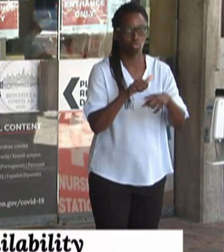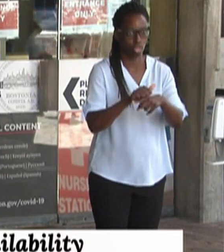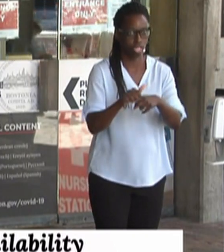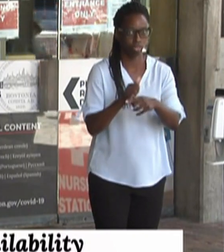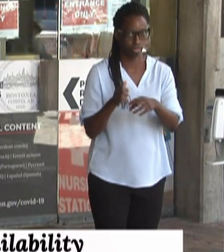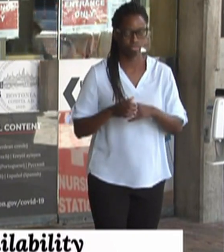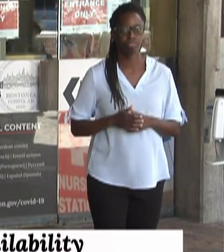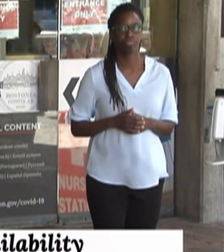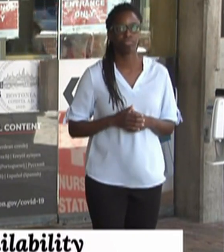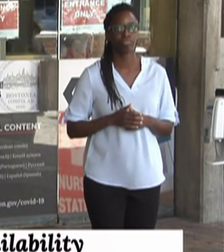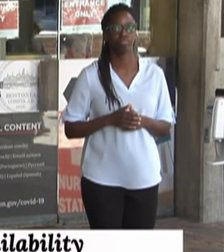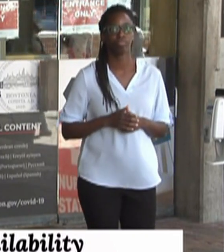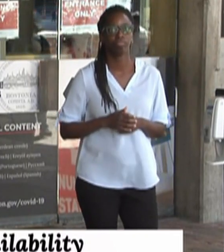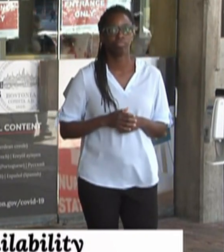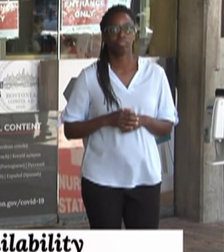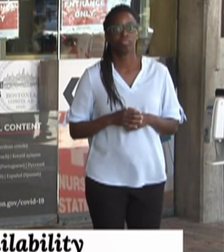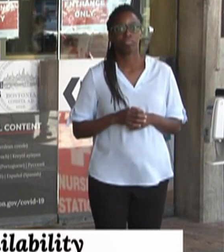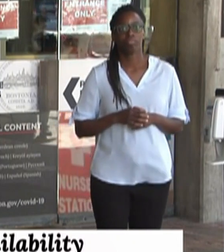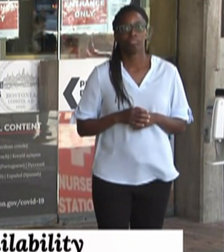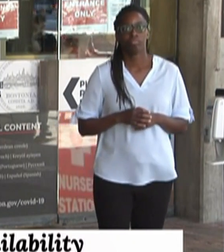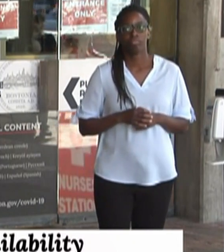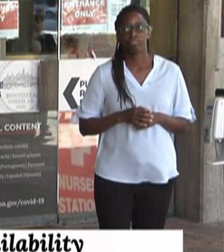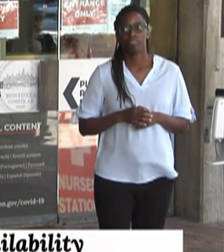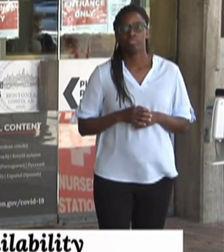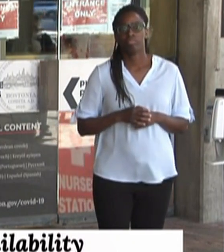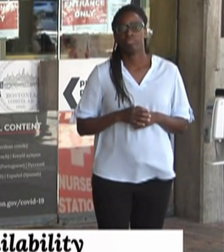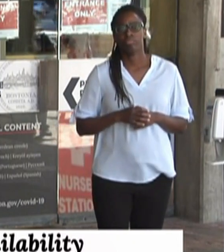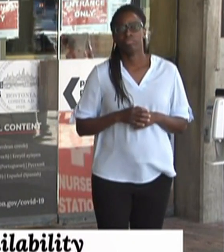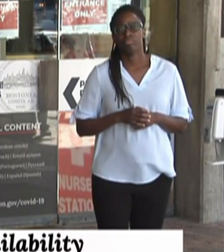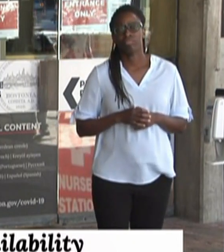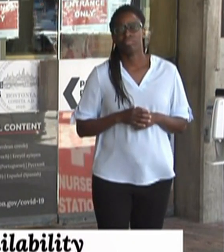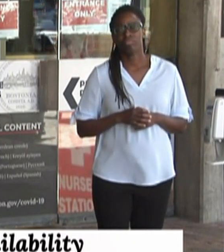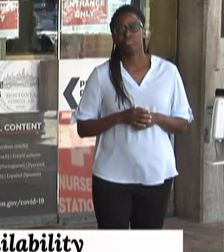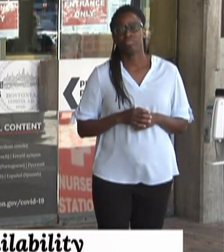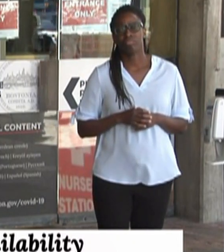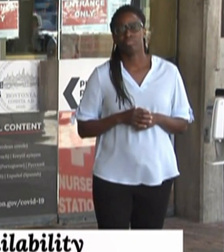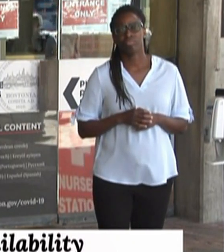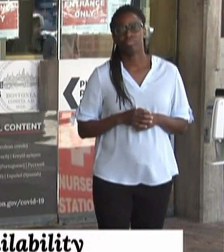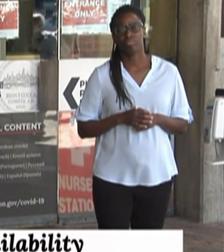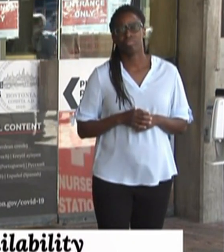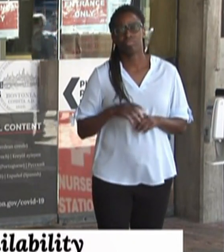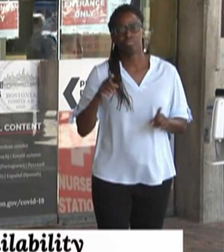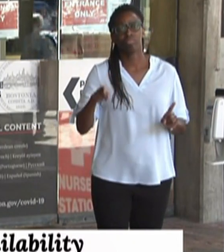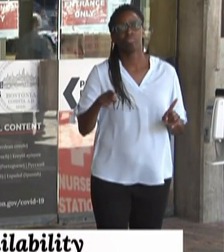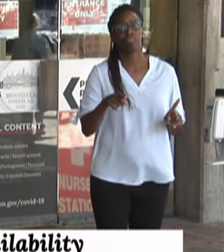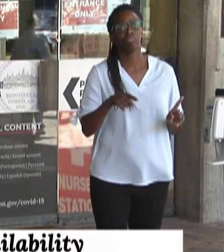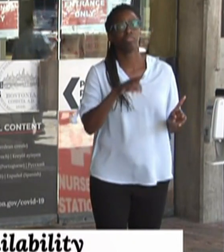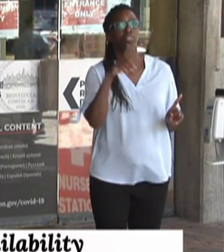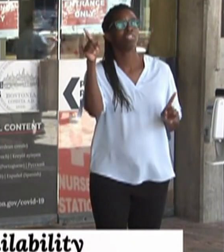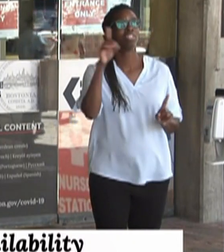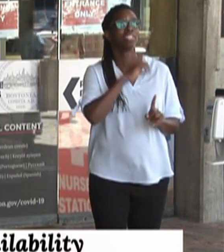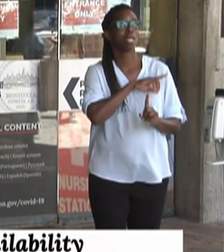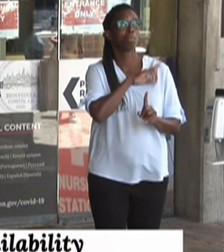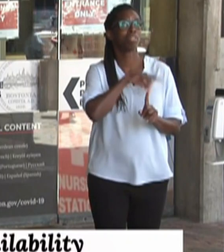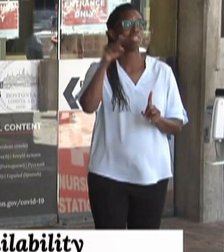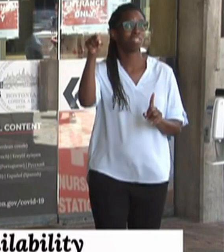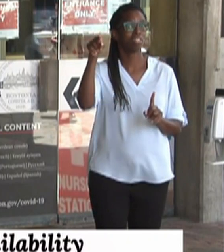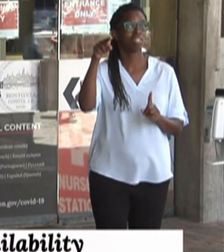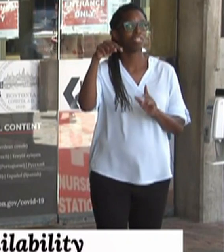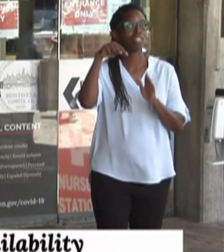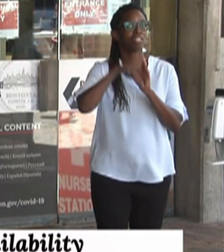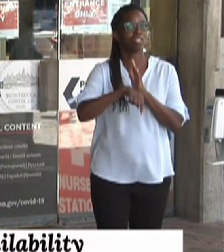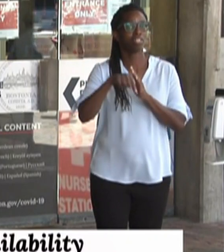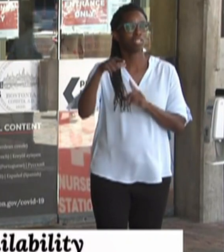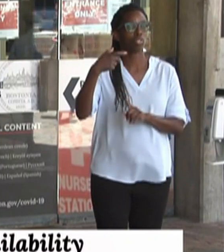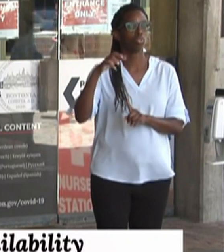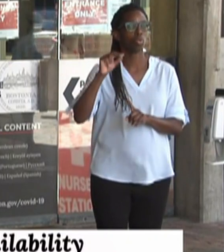The person in Minneapolis that killed George Floyd, he's no longer a police officer. I don't know if any amount of training